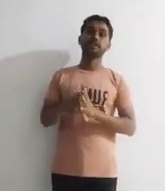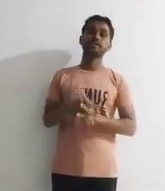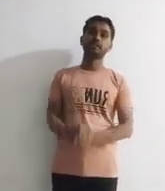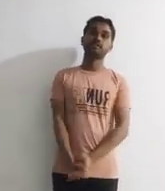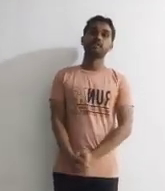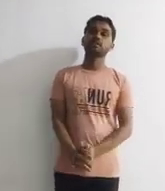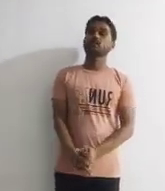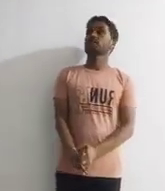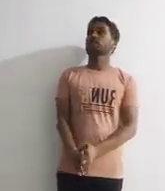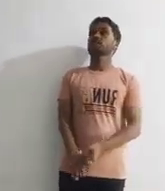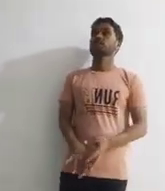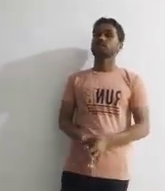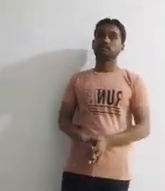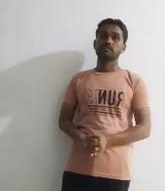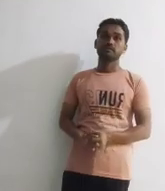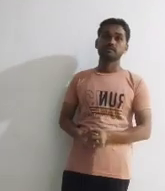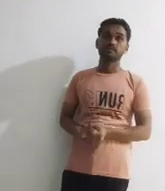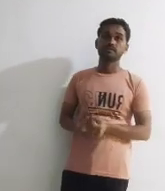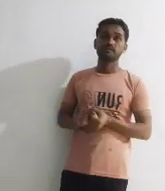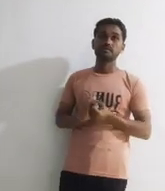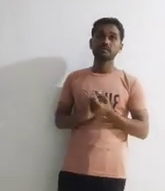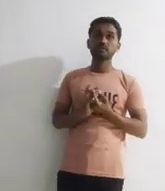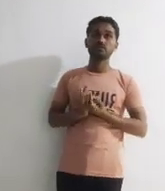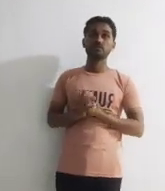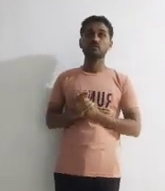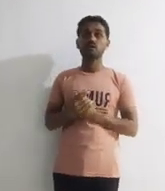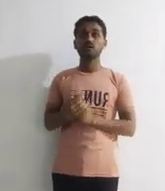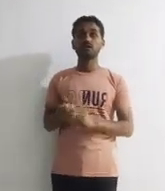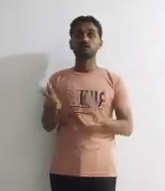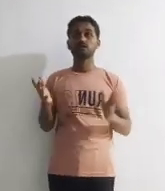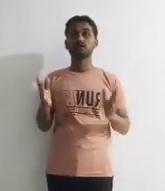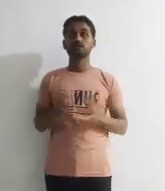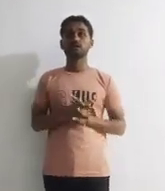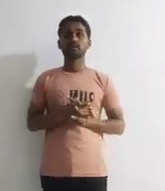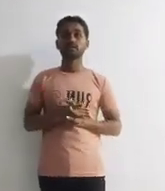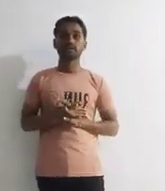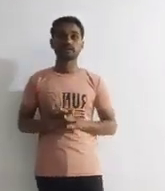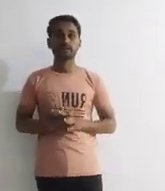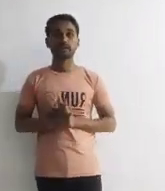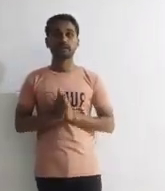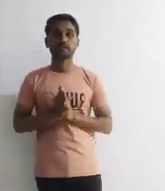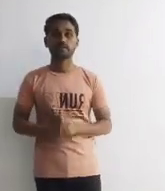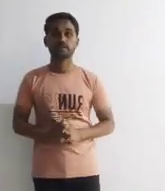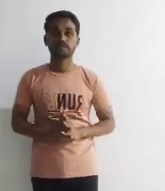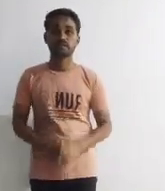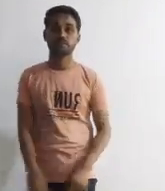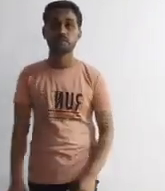multi-threading in Java. And this is overall about the multi-threading concept, and thanks for this video.